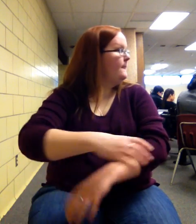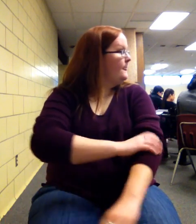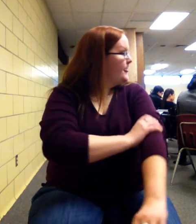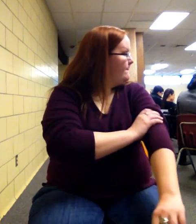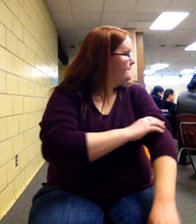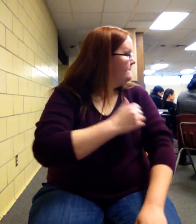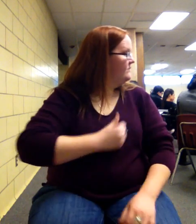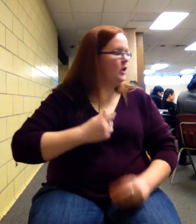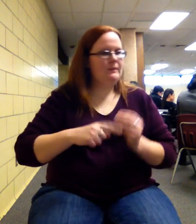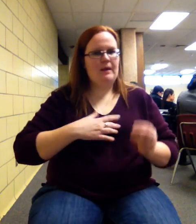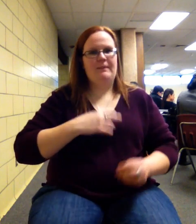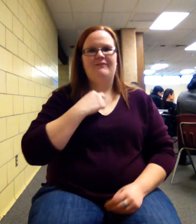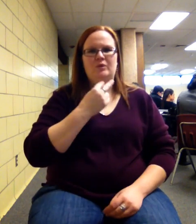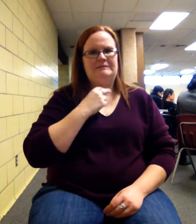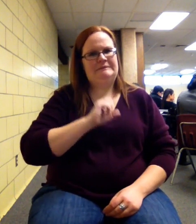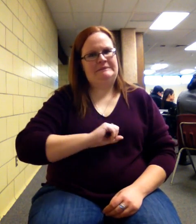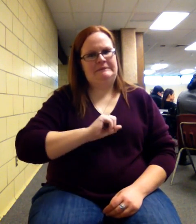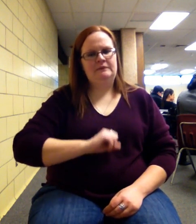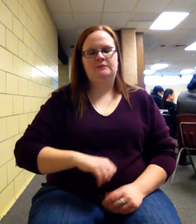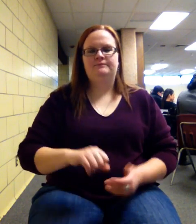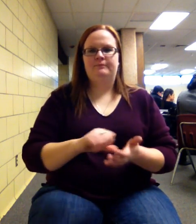Sorry about my voice. On page 131,